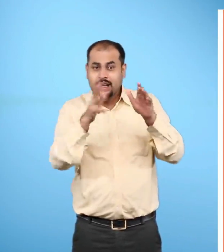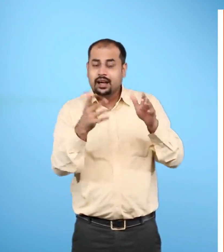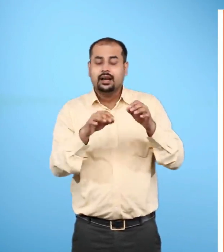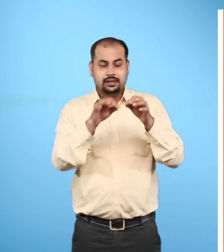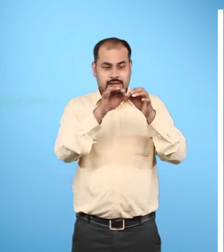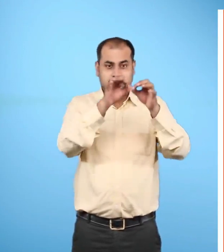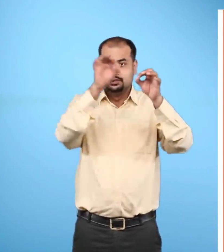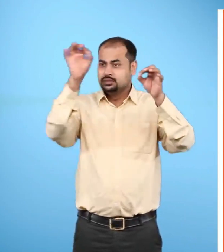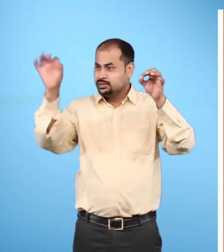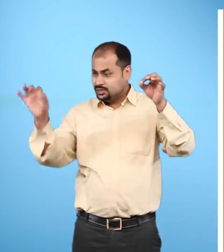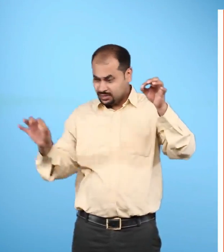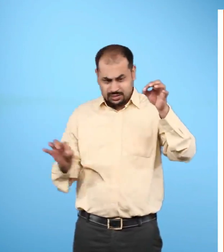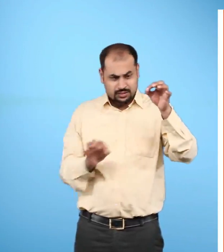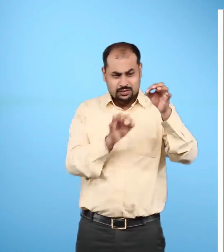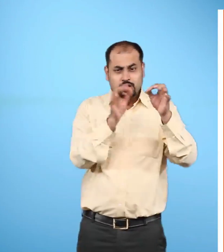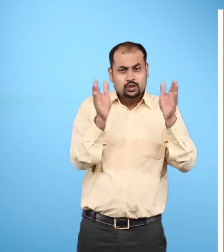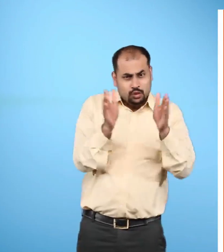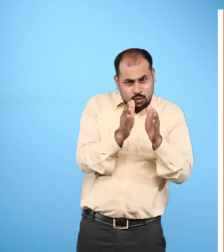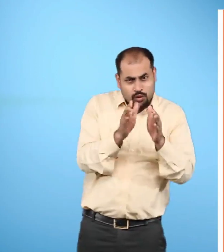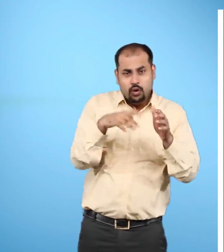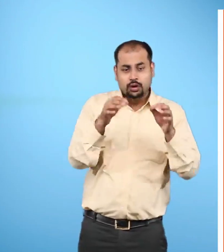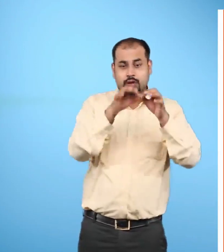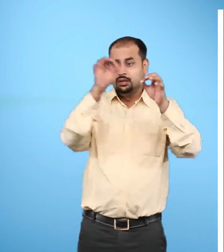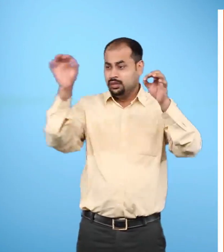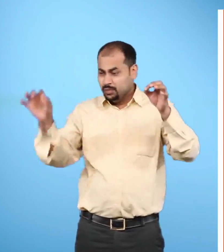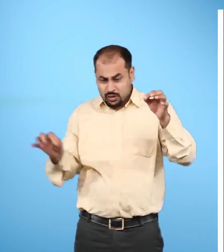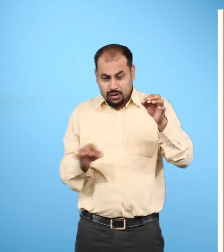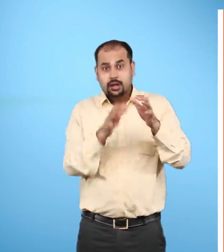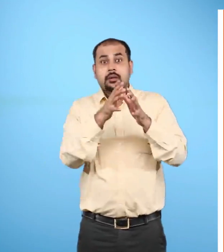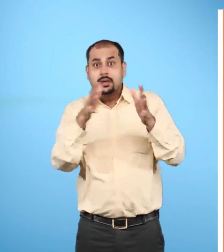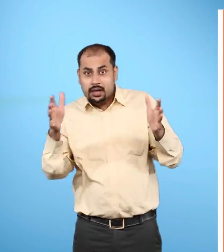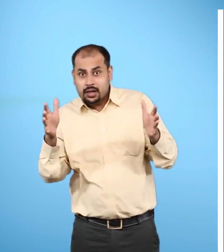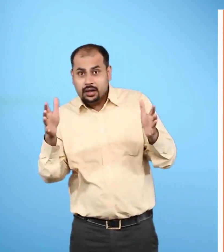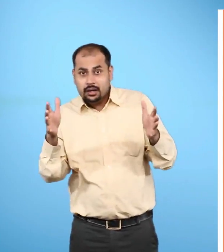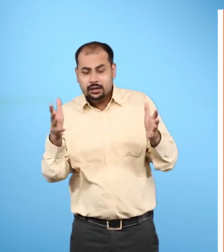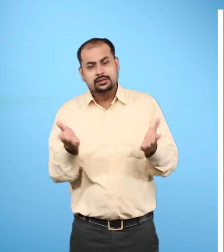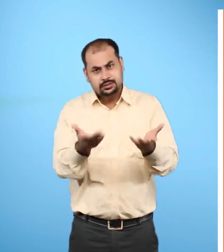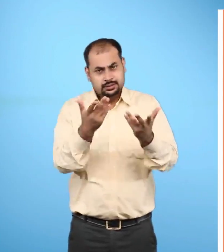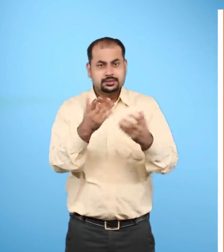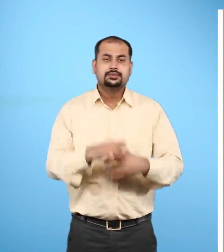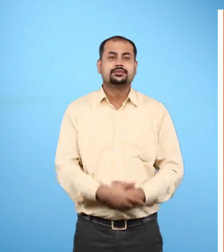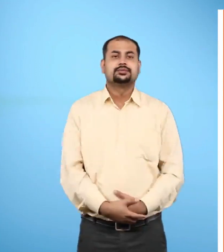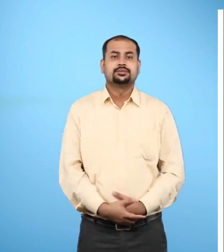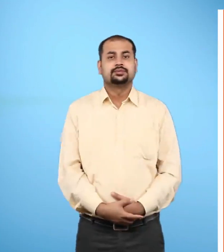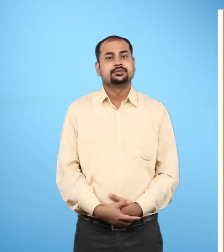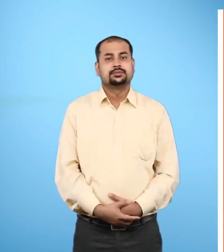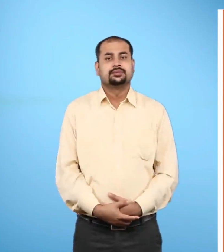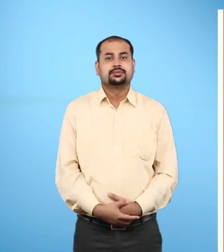can of a given area and making guesses for the largest or the smallest perimeter.